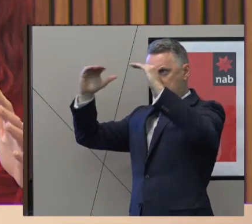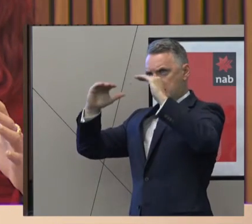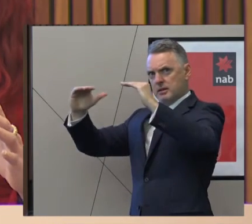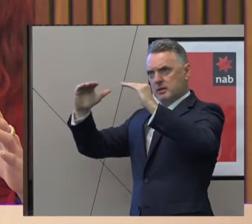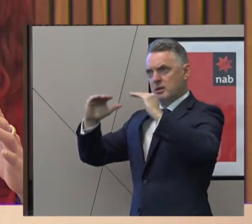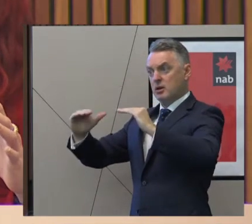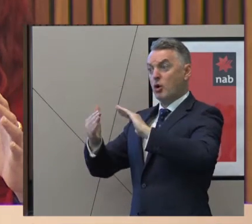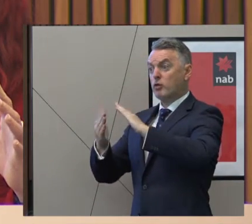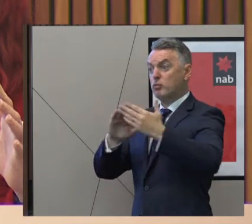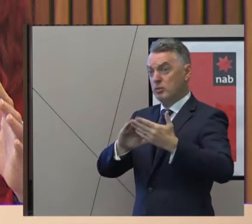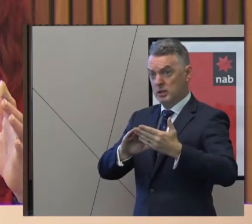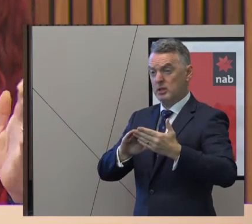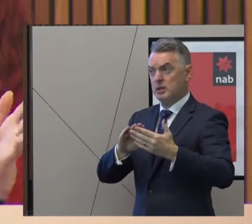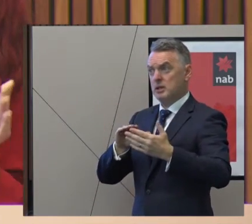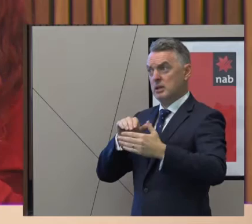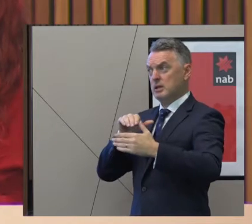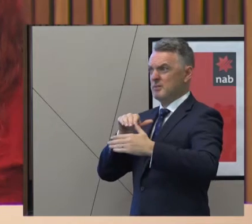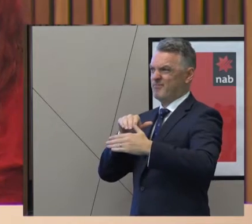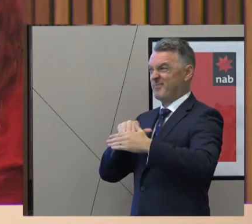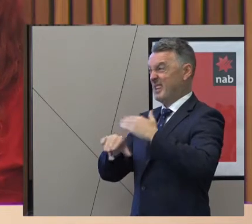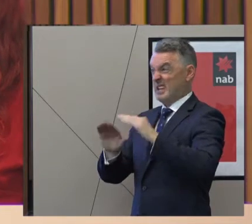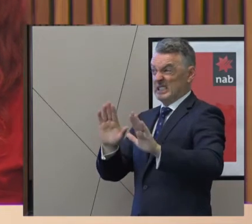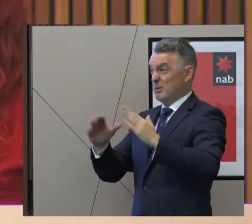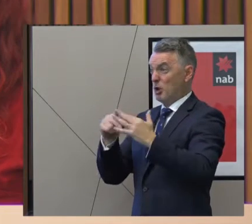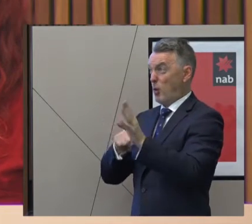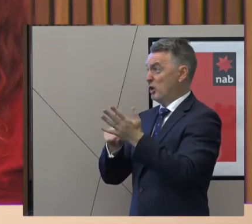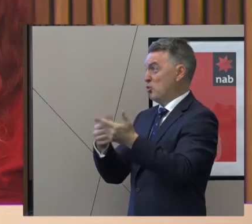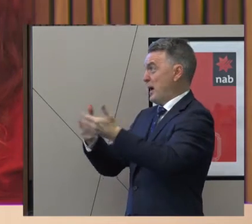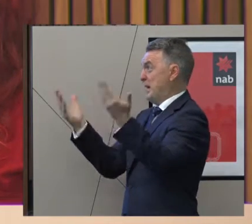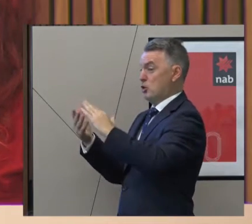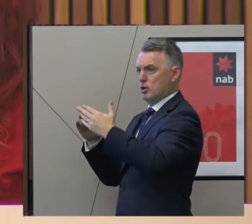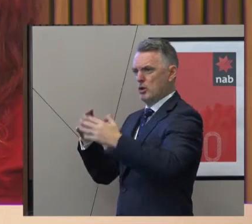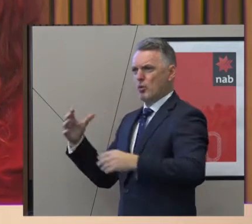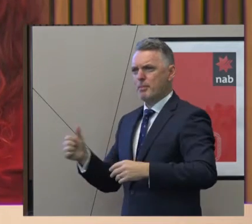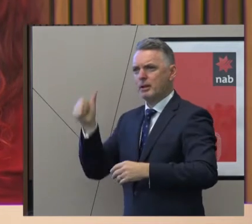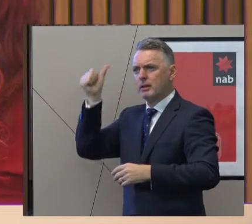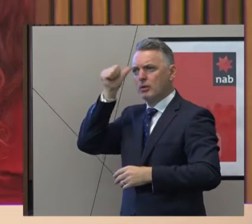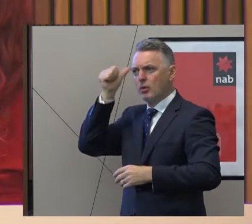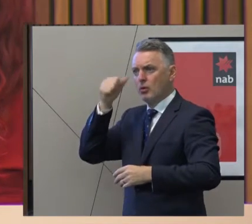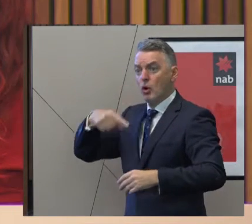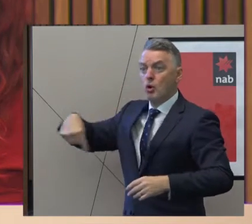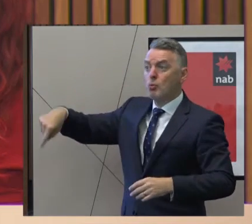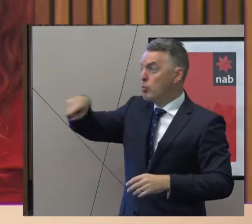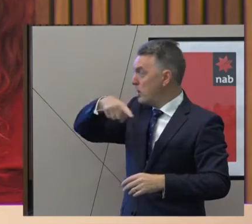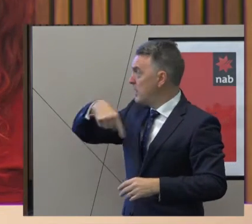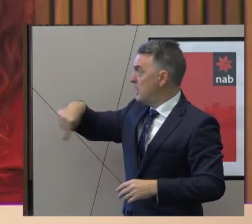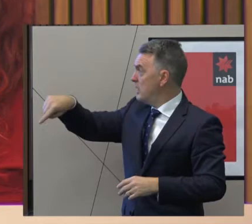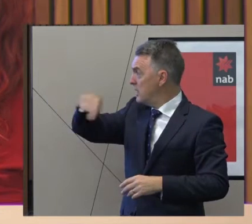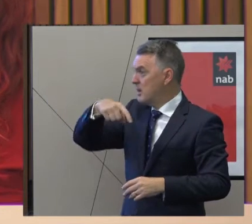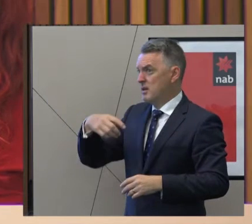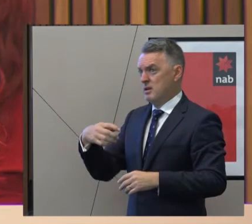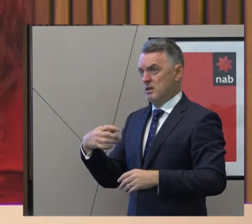community in a similar way to any other community, we have to recognise that all of us that are here are